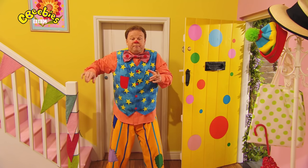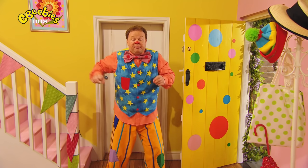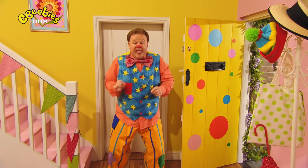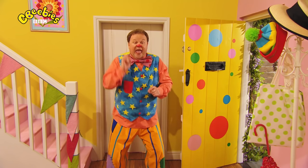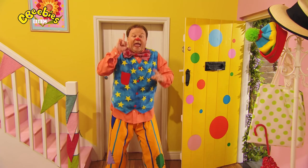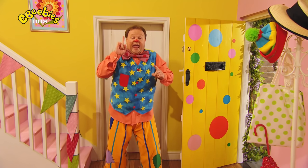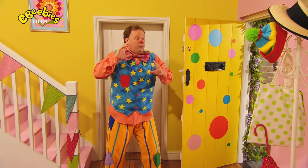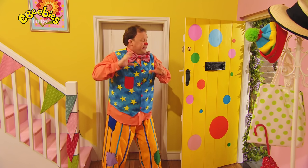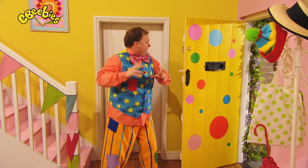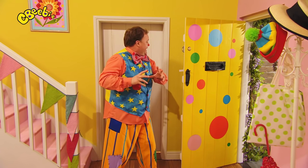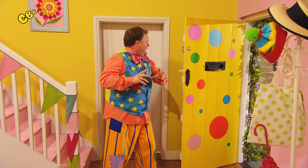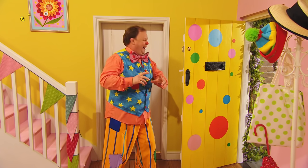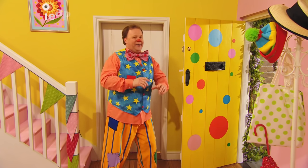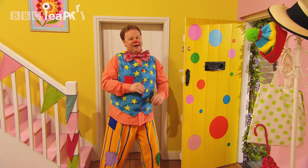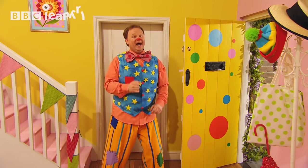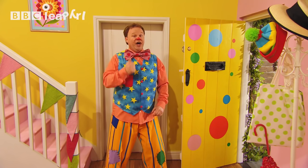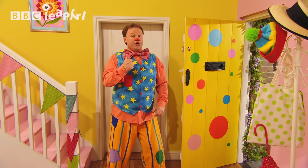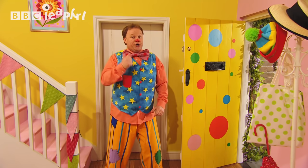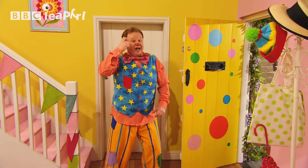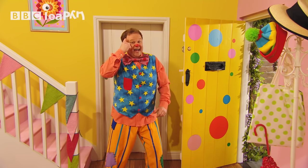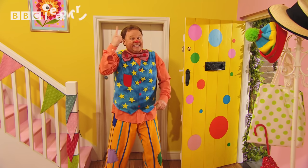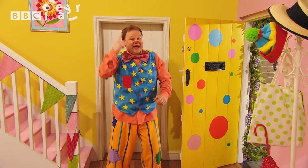Tumble? Oh, good idea!